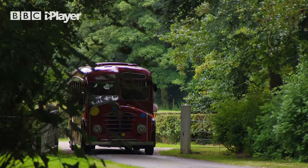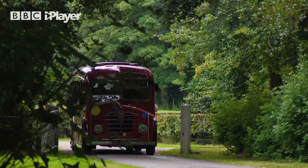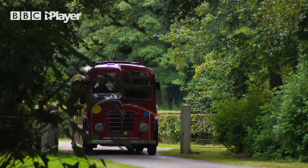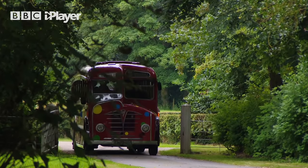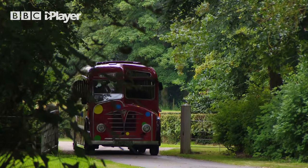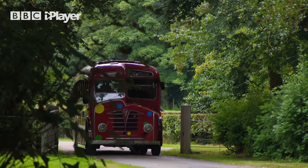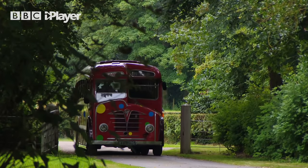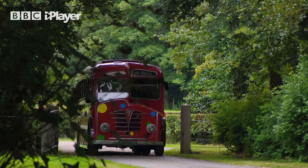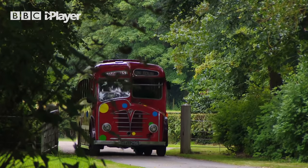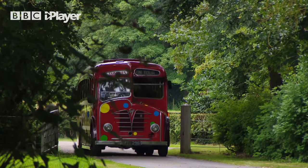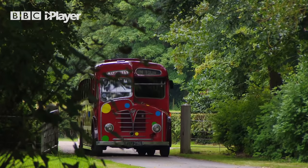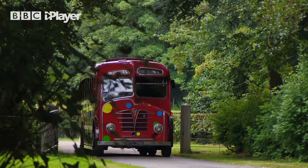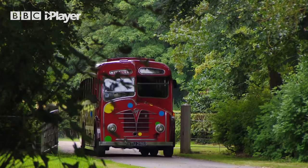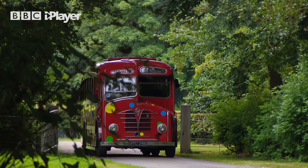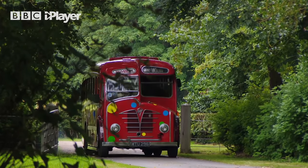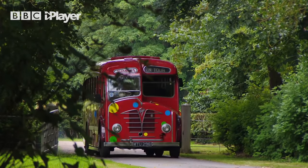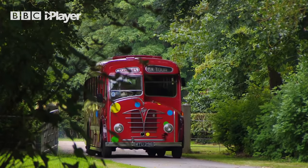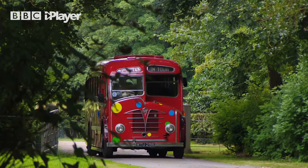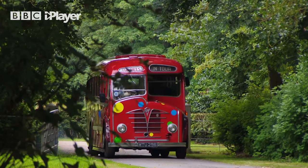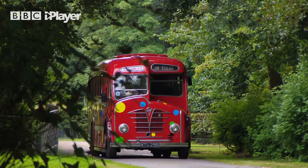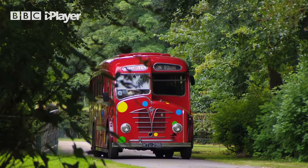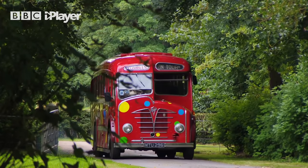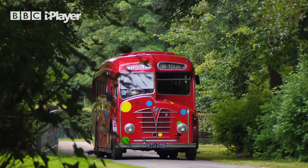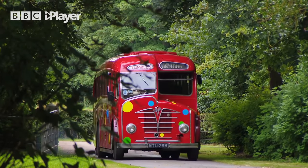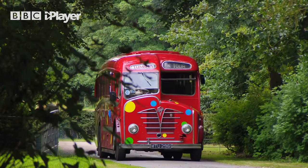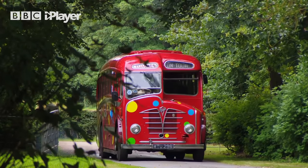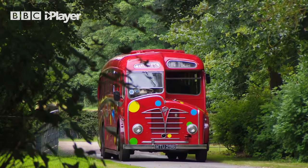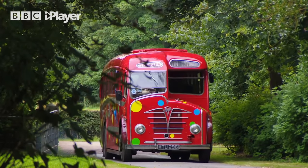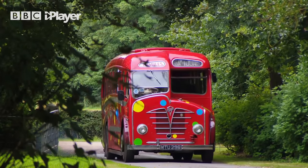uh granddad tumble are we nearly there yet